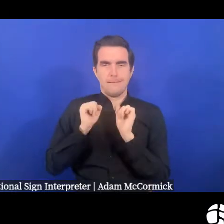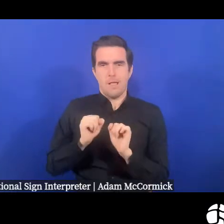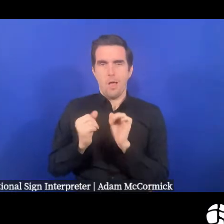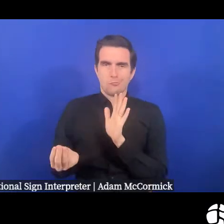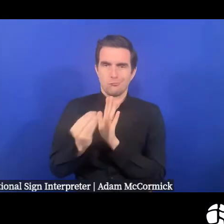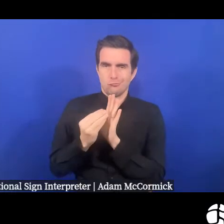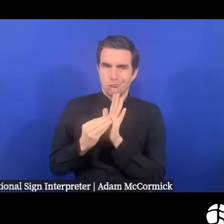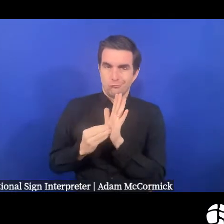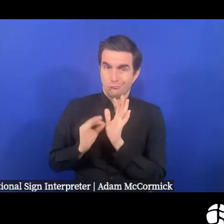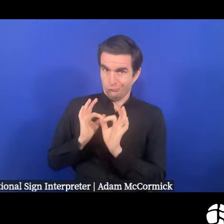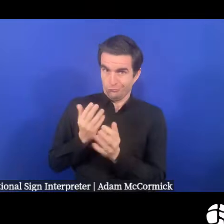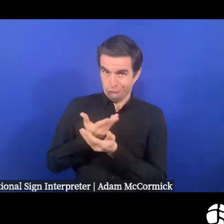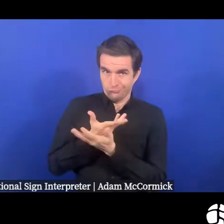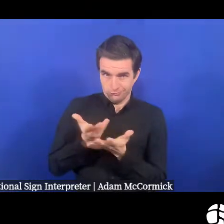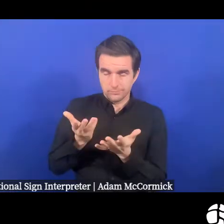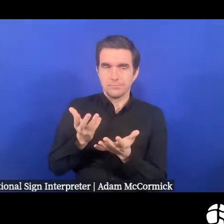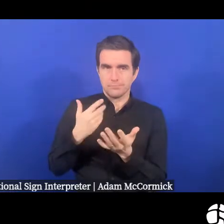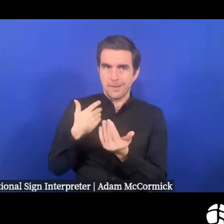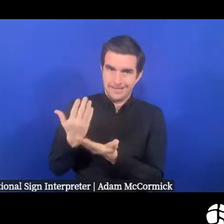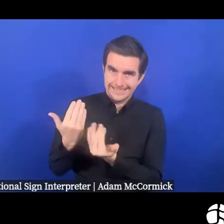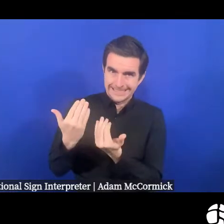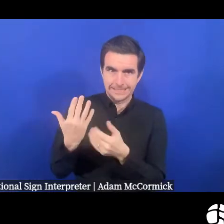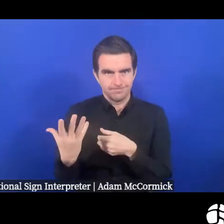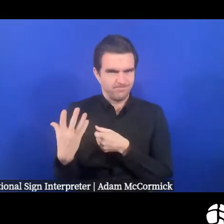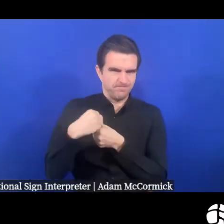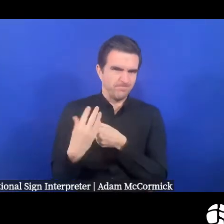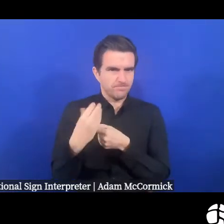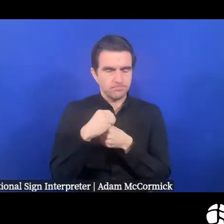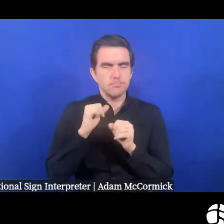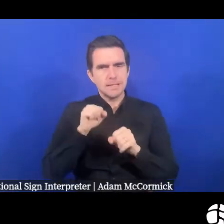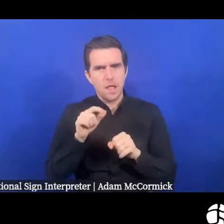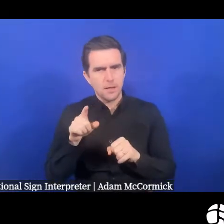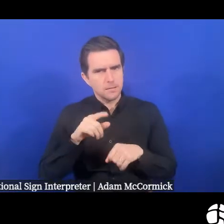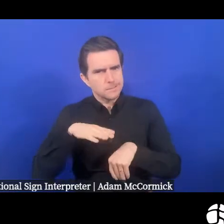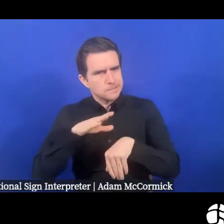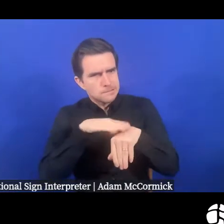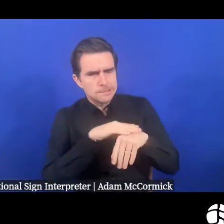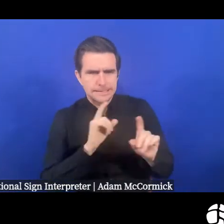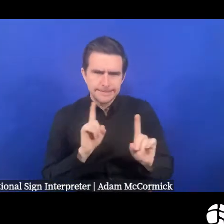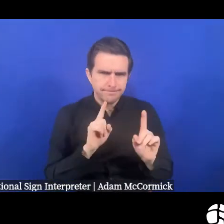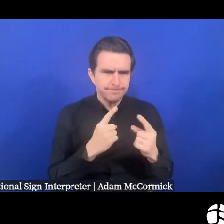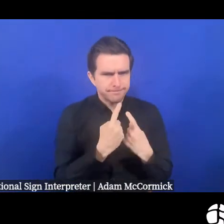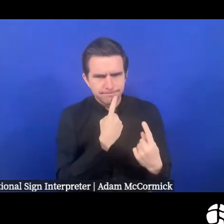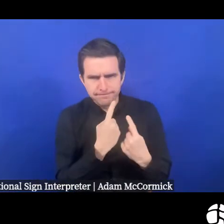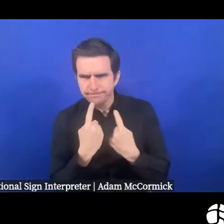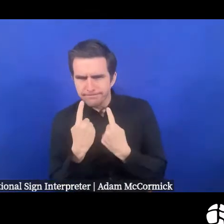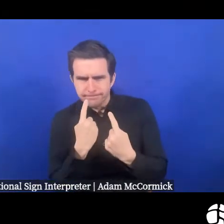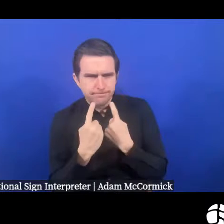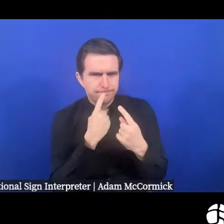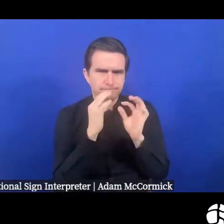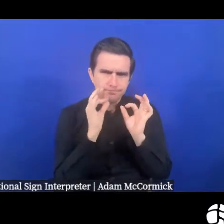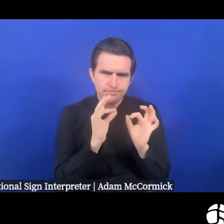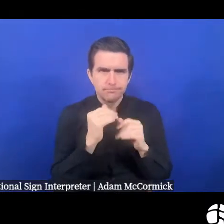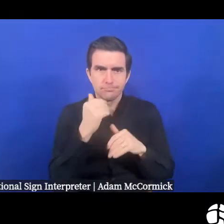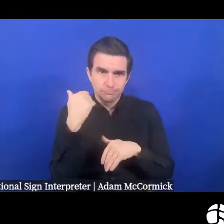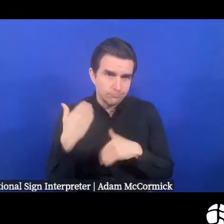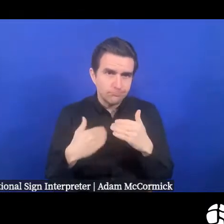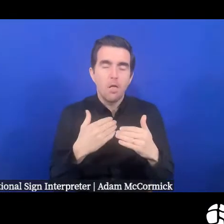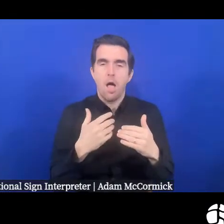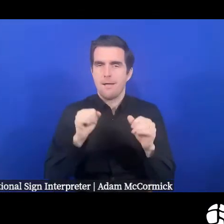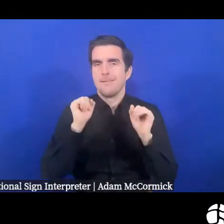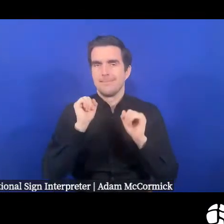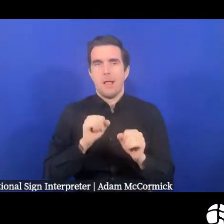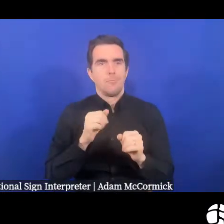The impacts are very positive for that. So the committee that we have inside of our ministry today